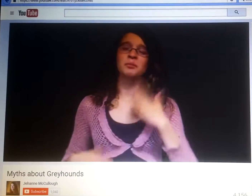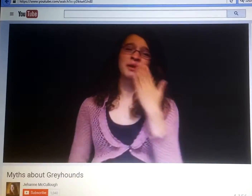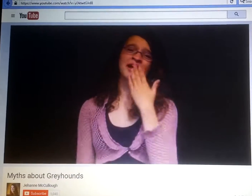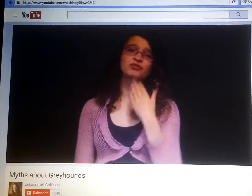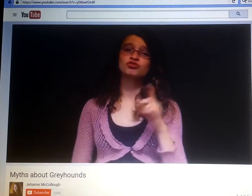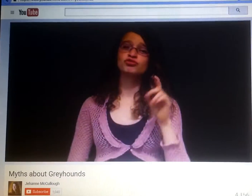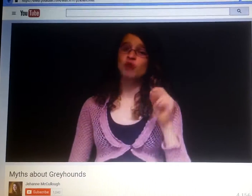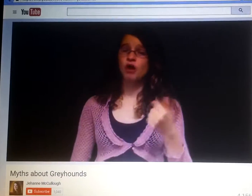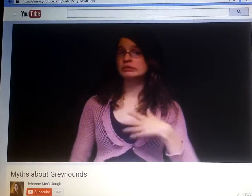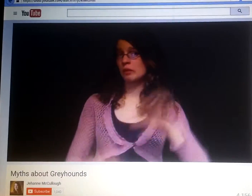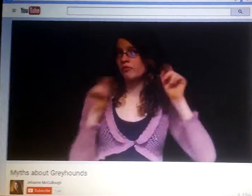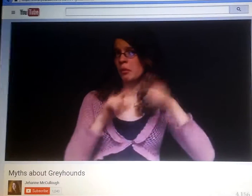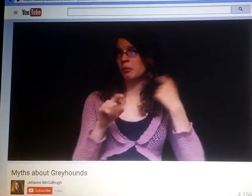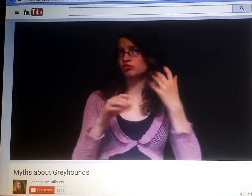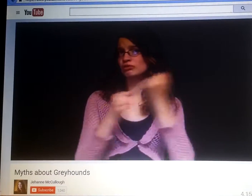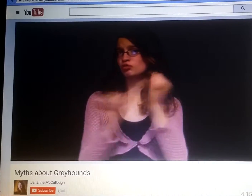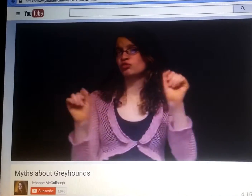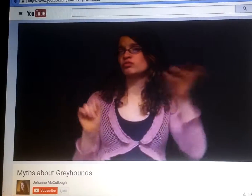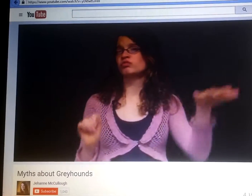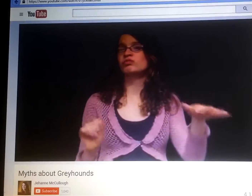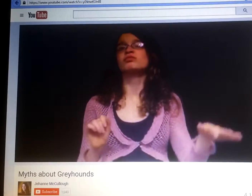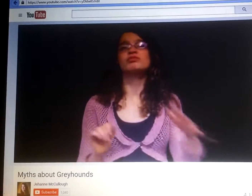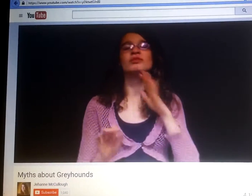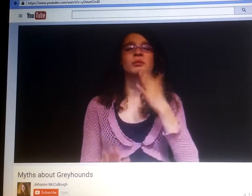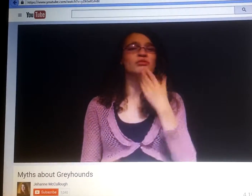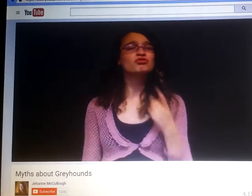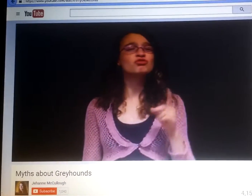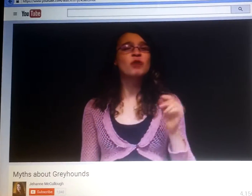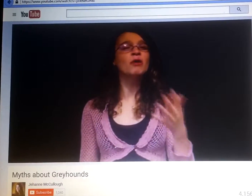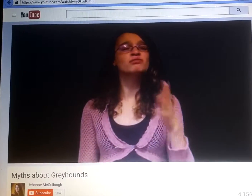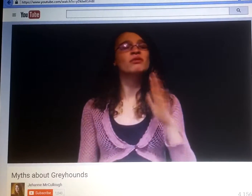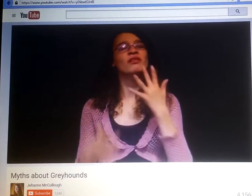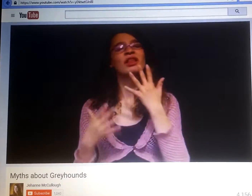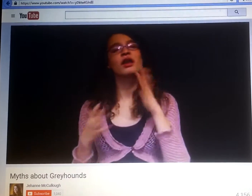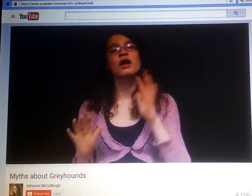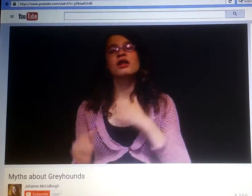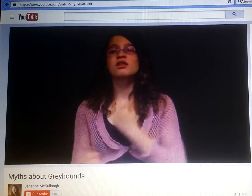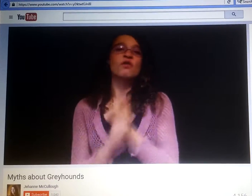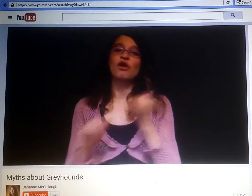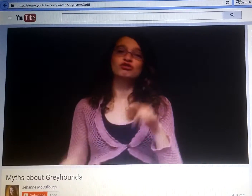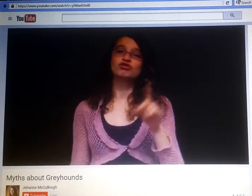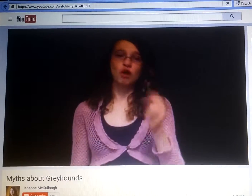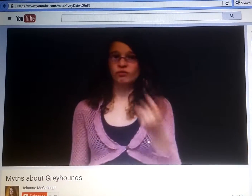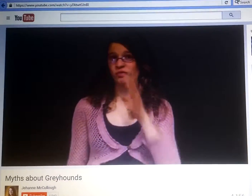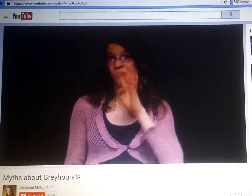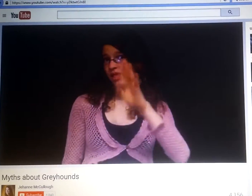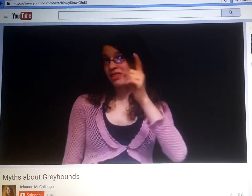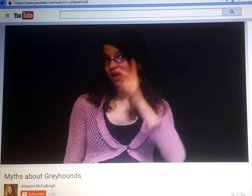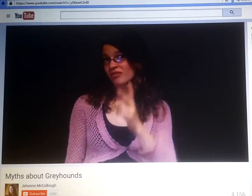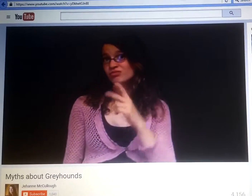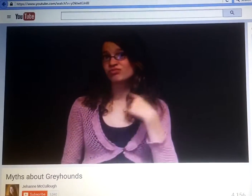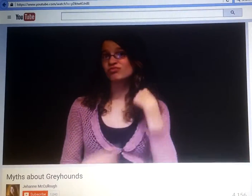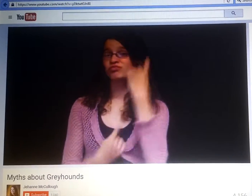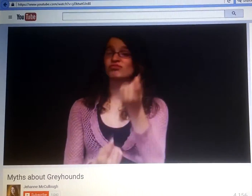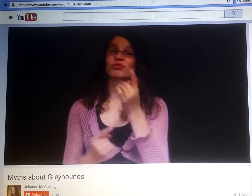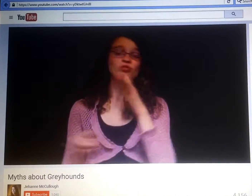the time. But I decided to rescue mine, and he's so sweet, and he's just a sweet dog. And since I've had him, he's 4.5 years